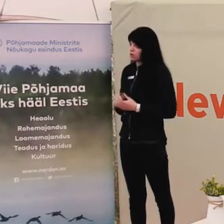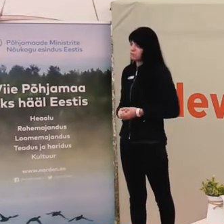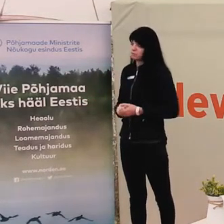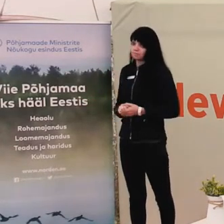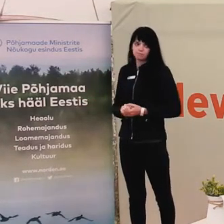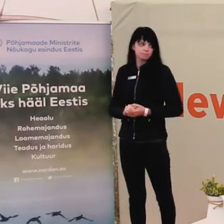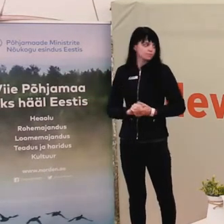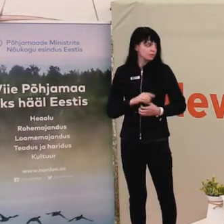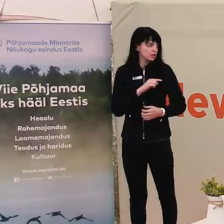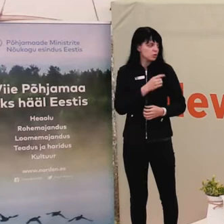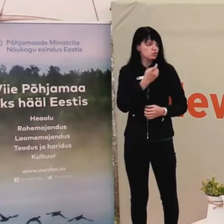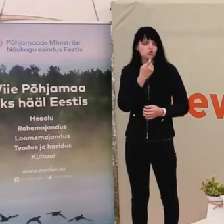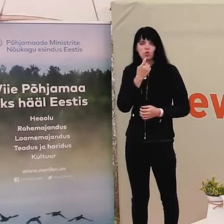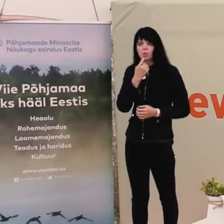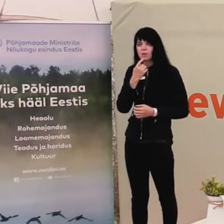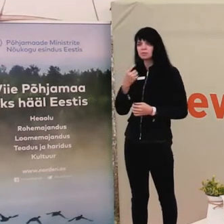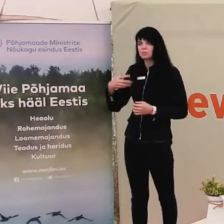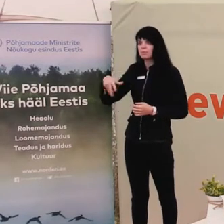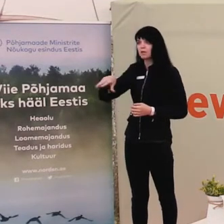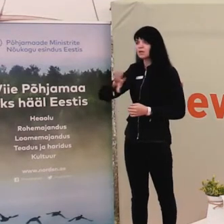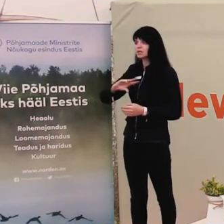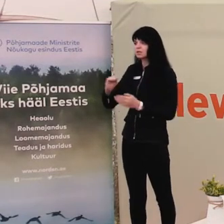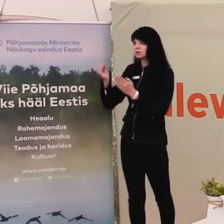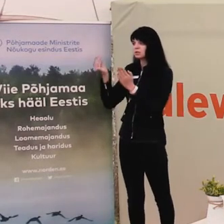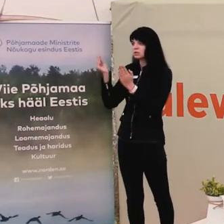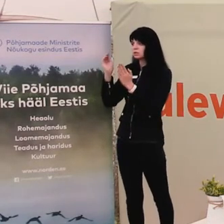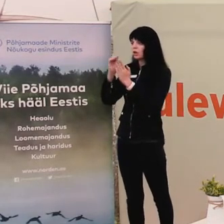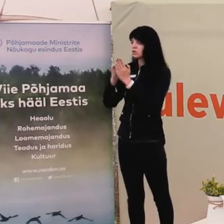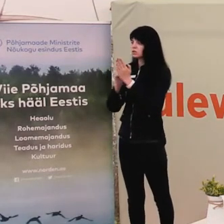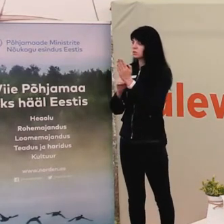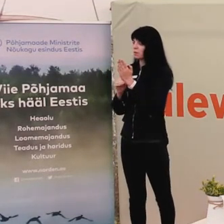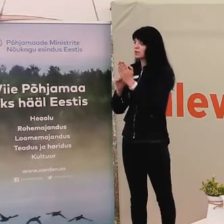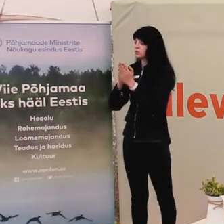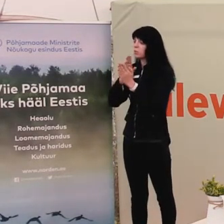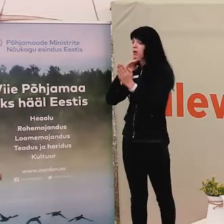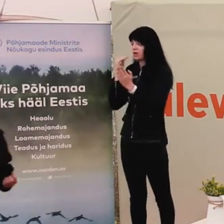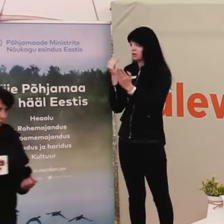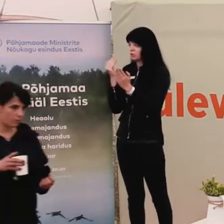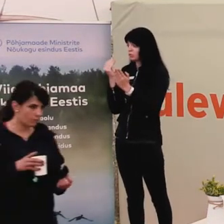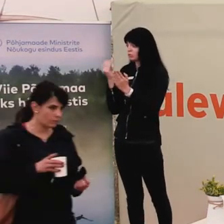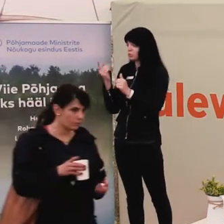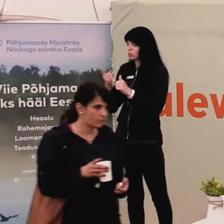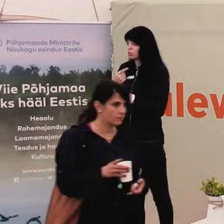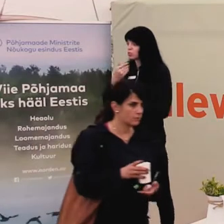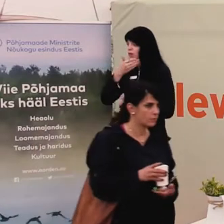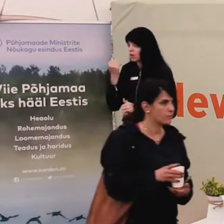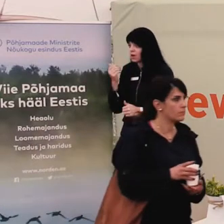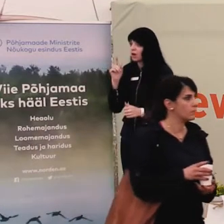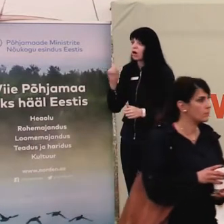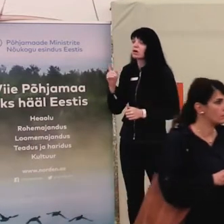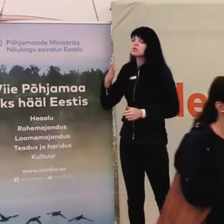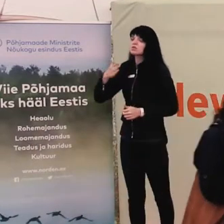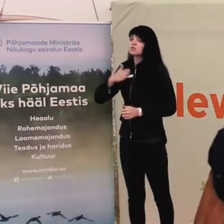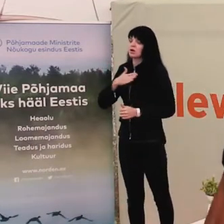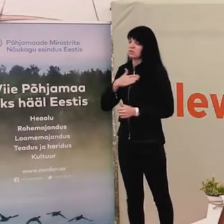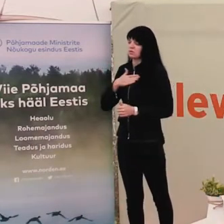At least in Finland, we do not lack information or data or science. We lack kind of willpower. What to make,